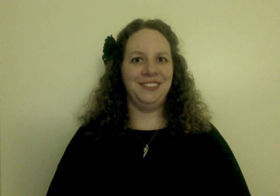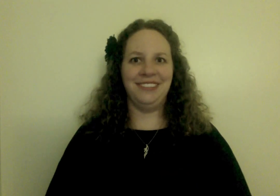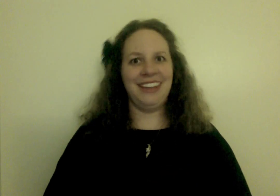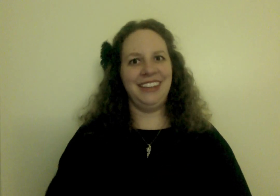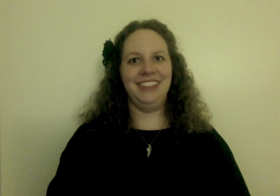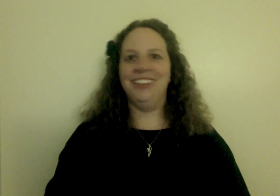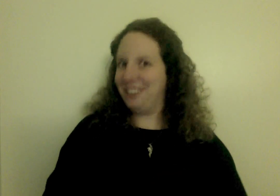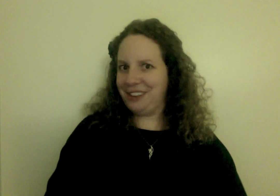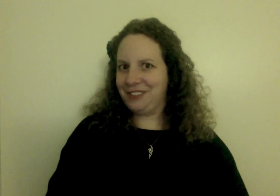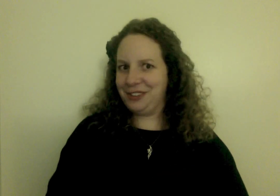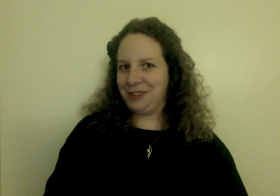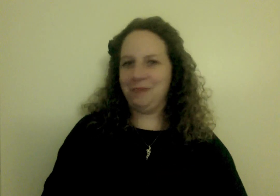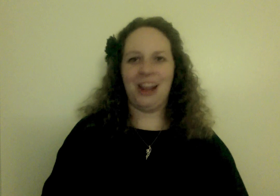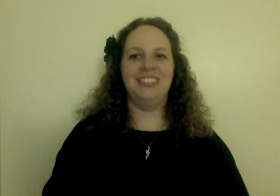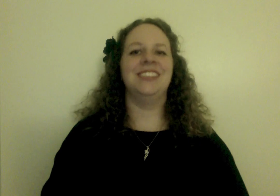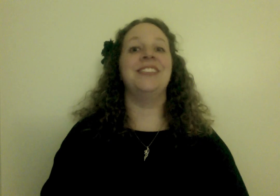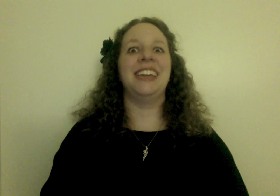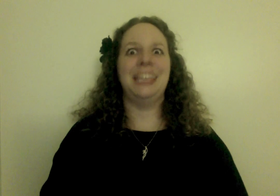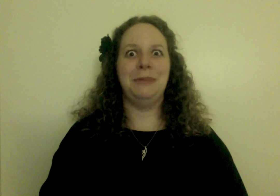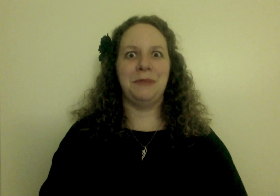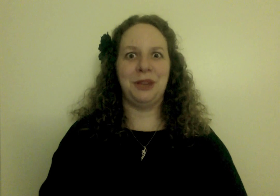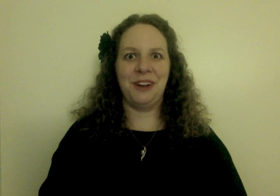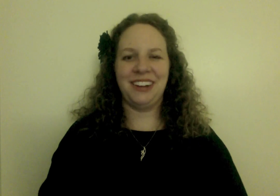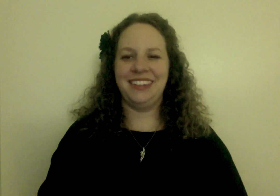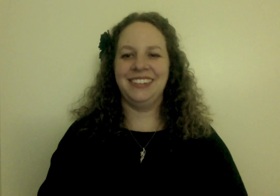Alrighty. There you go. Good practice on that. Keep up the good work. work. dayo